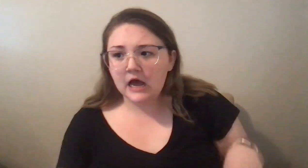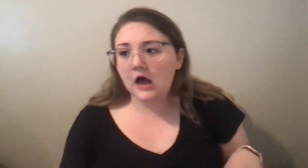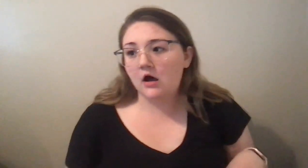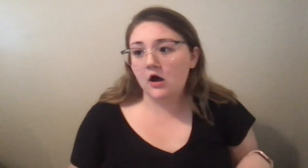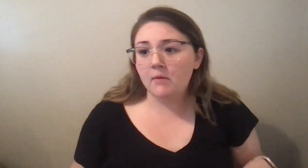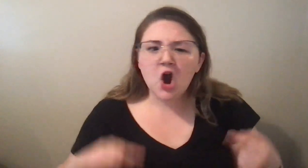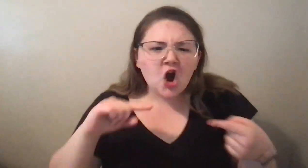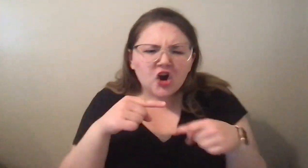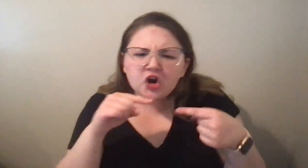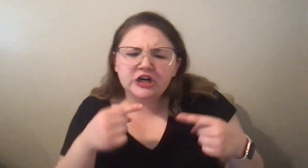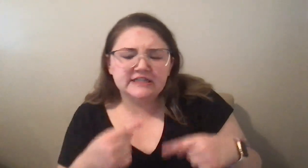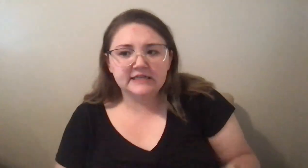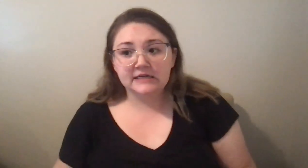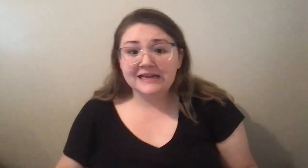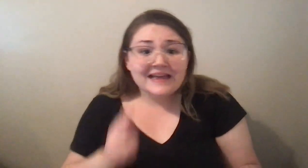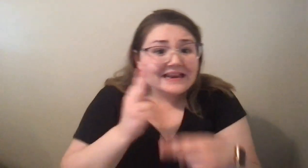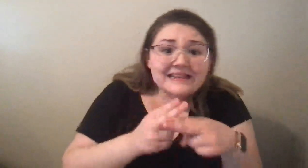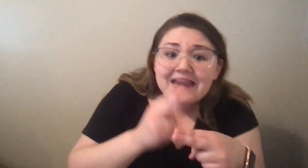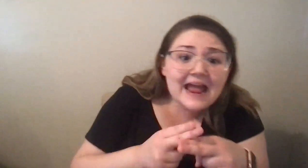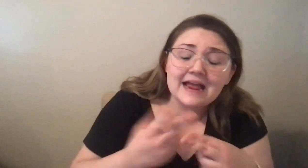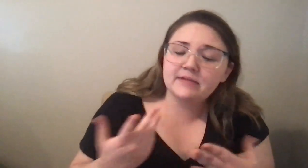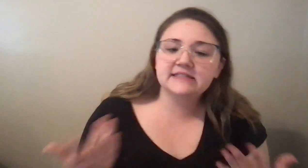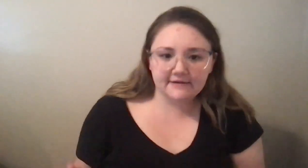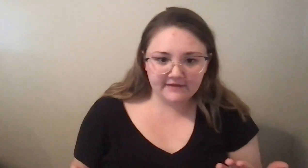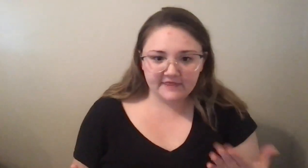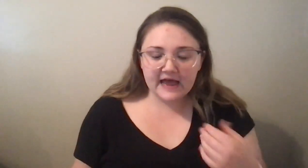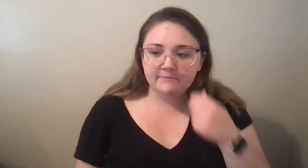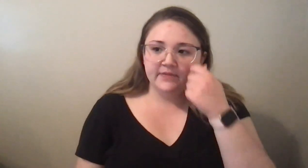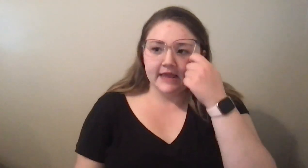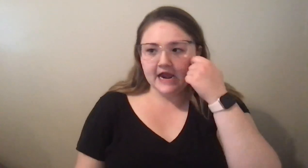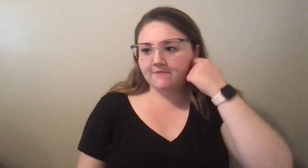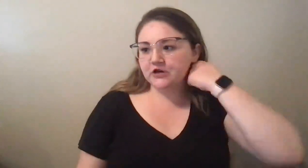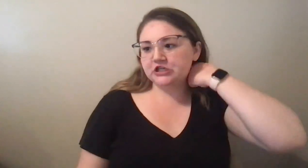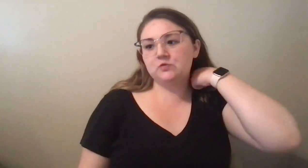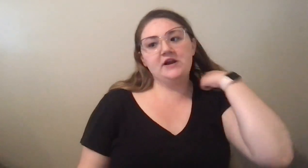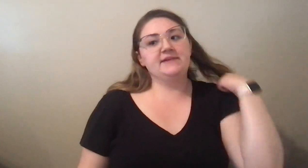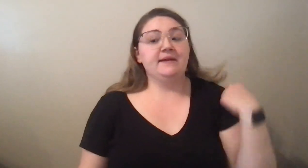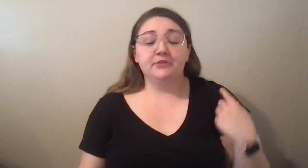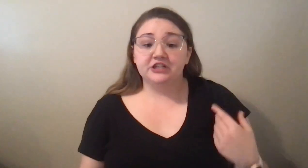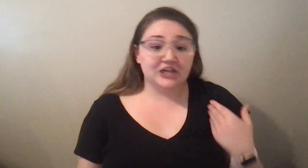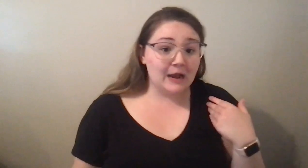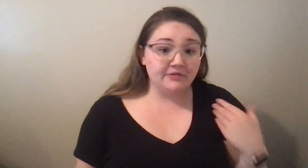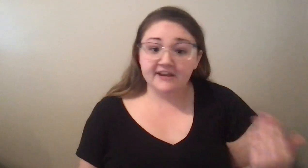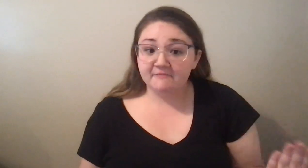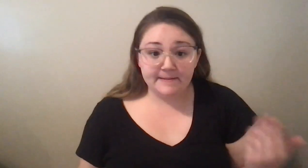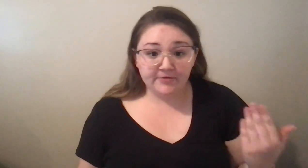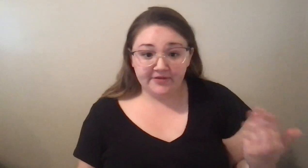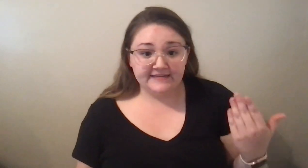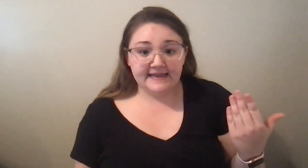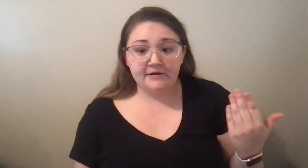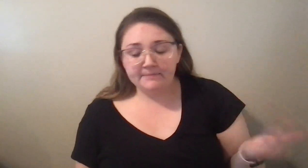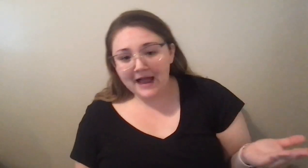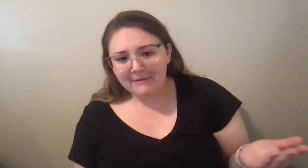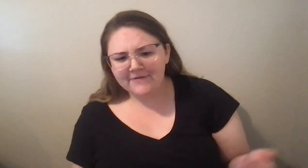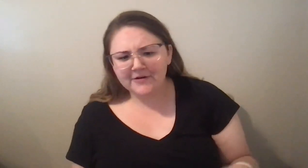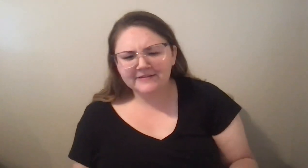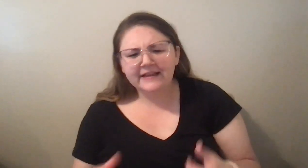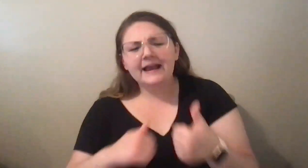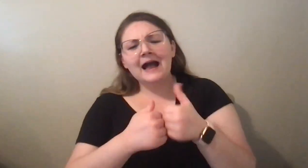emergency, hurt, name, stuff like that. If they're just wanting to be able to chat with deaf people that they see out and about, we focus